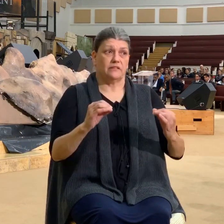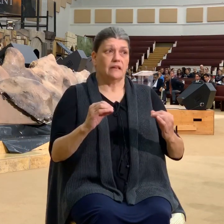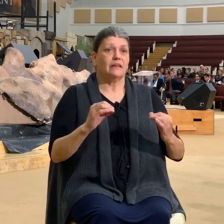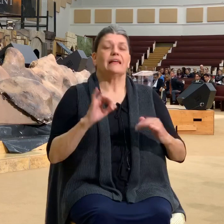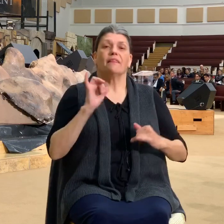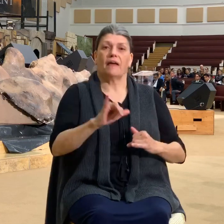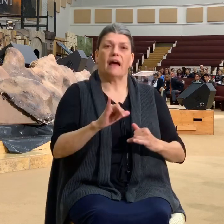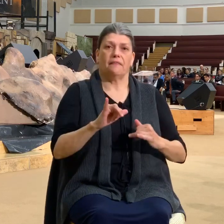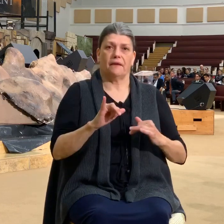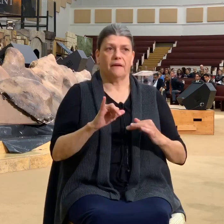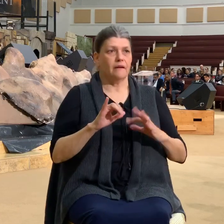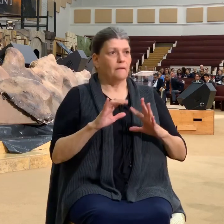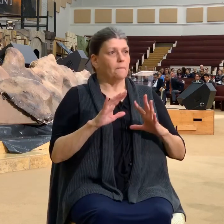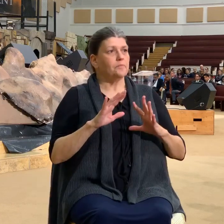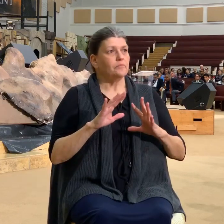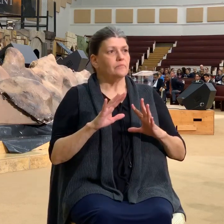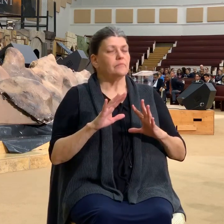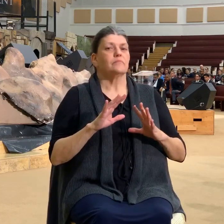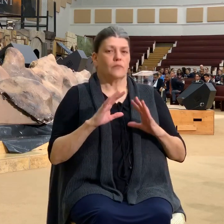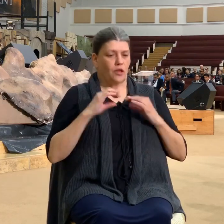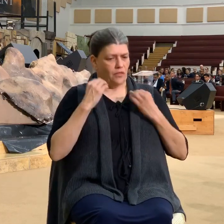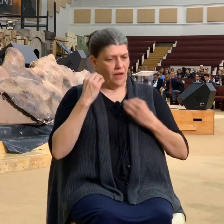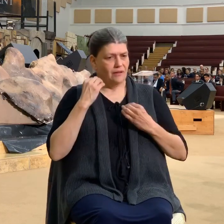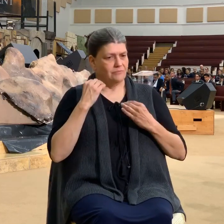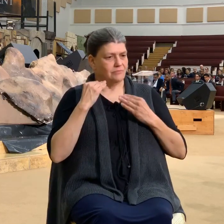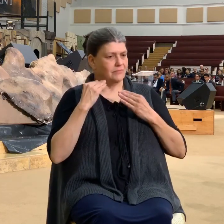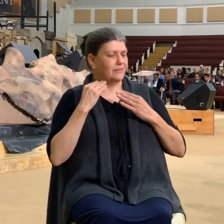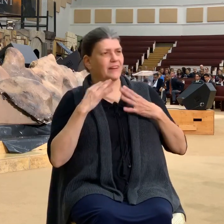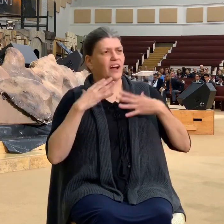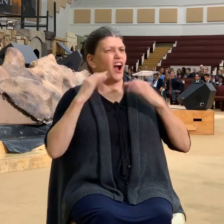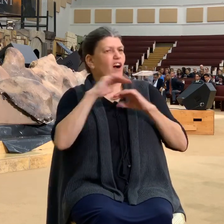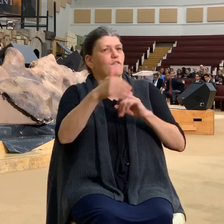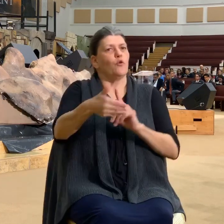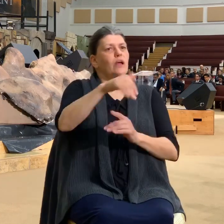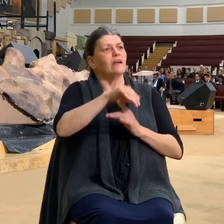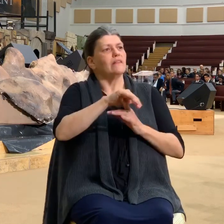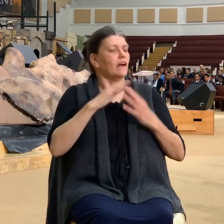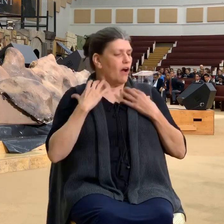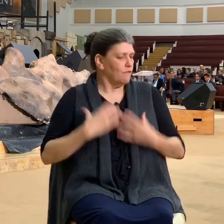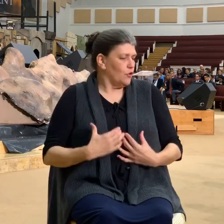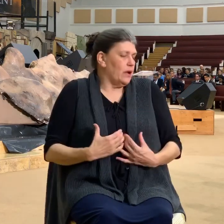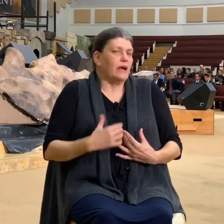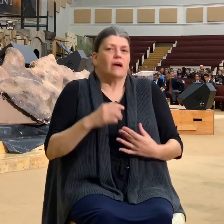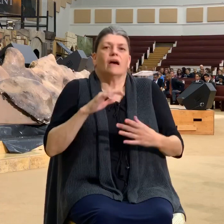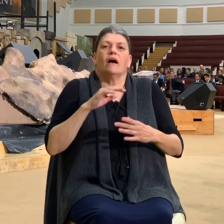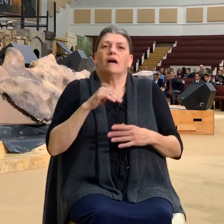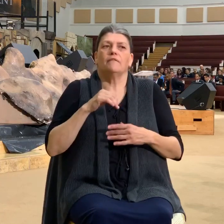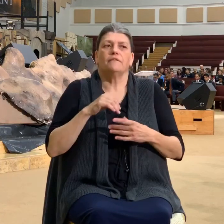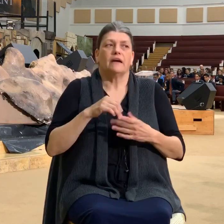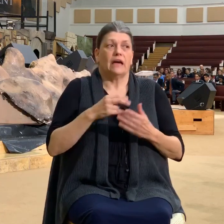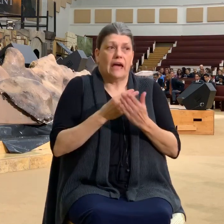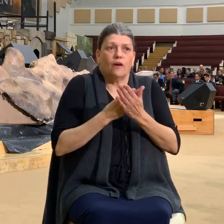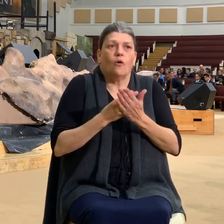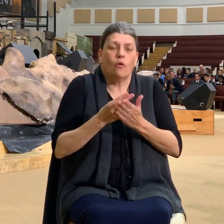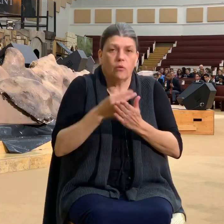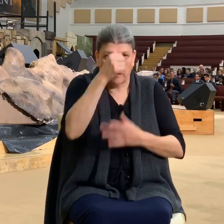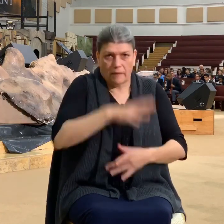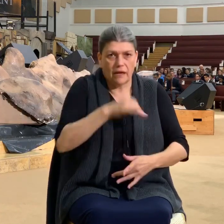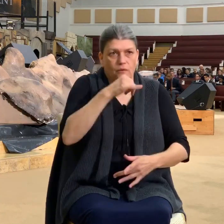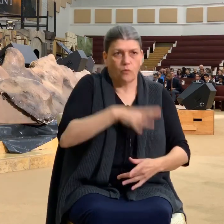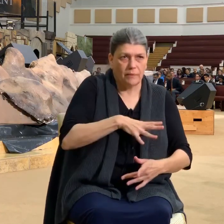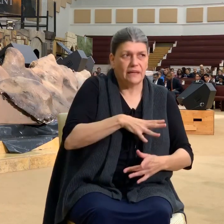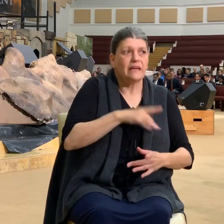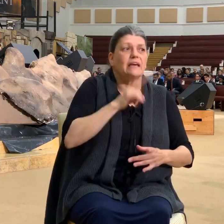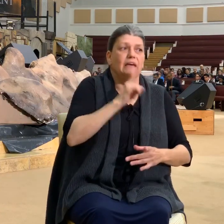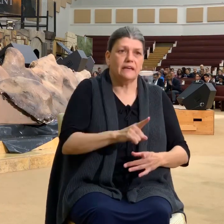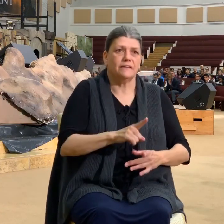or woman is the ornament of a meek and quiet spirit. We're not flashing our body. We're not trying to draw attention. We're not trying